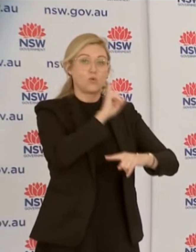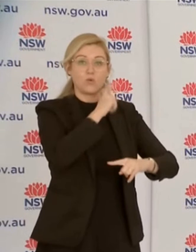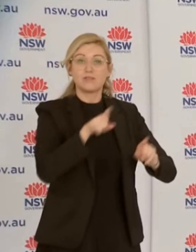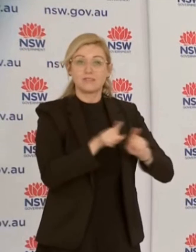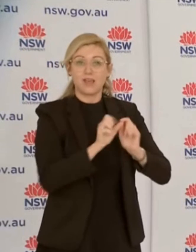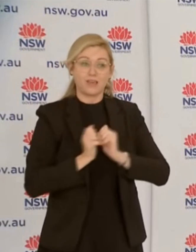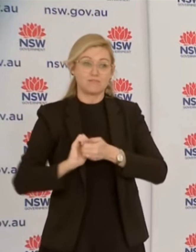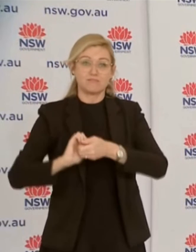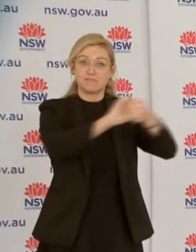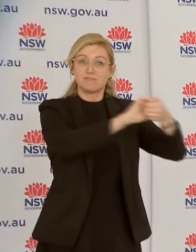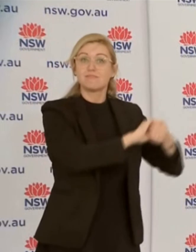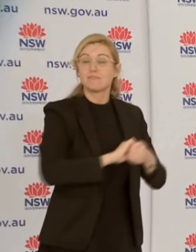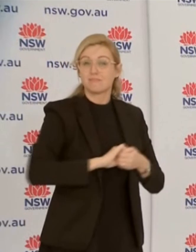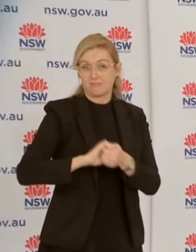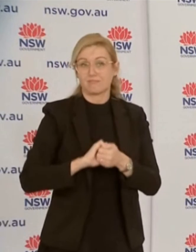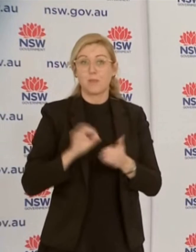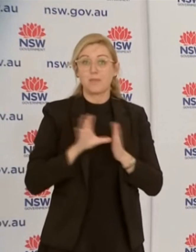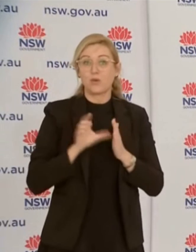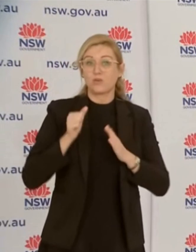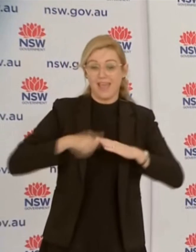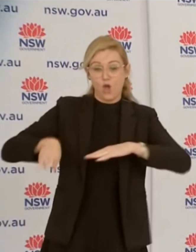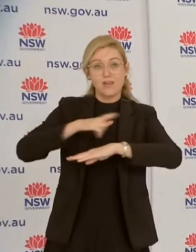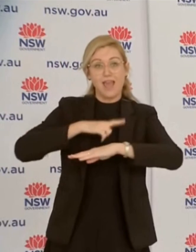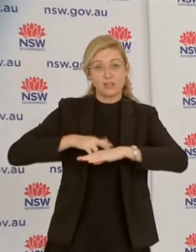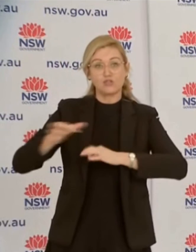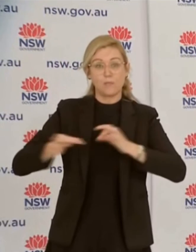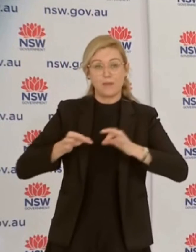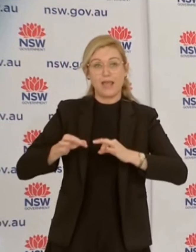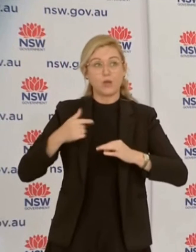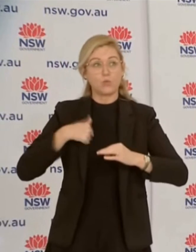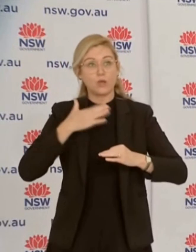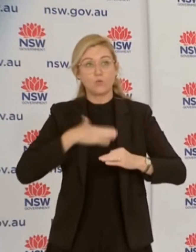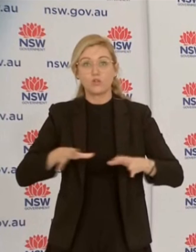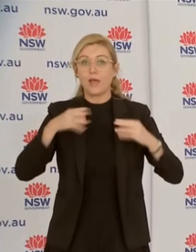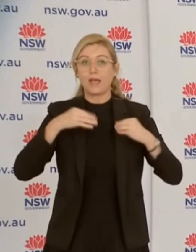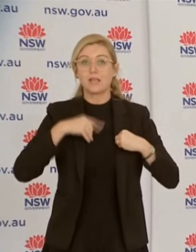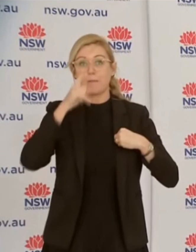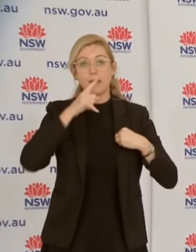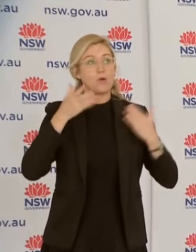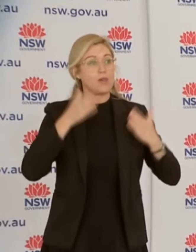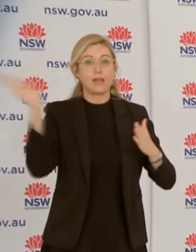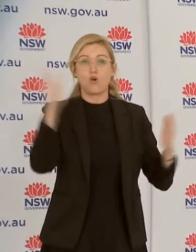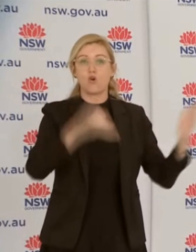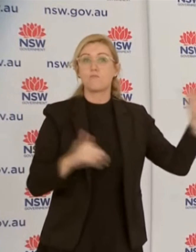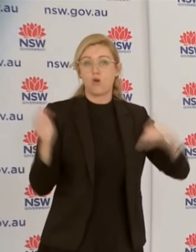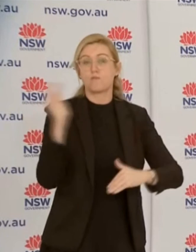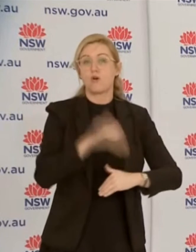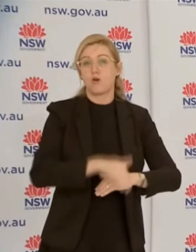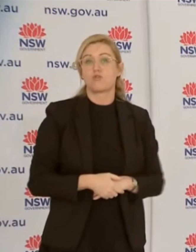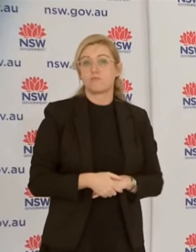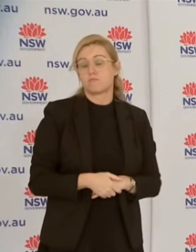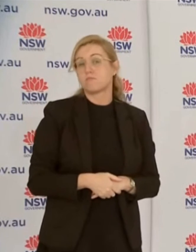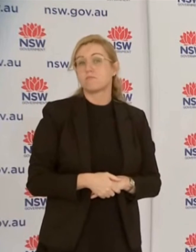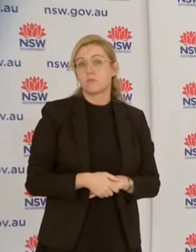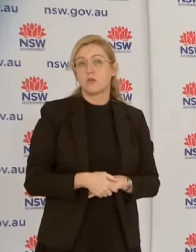national plan, because eventually every state will have to deal with living with COVID, and some earlier than others, and you'd expect